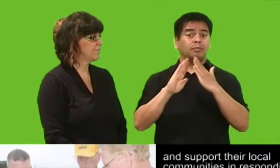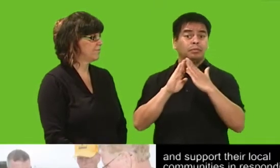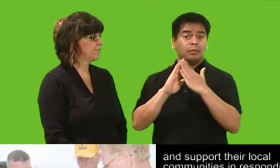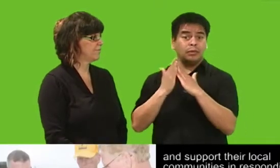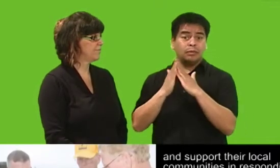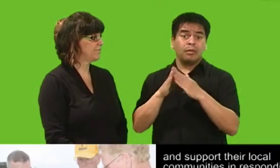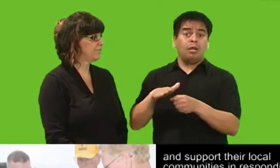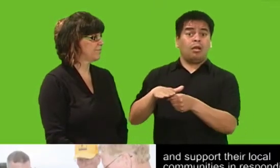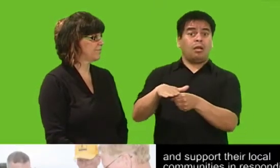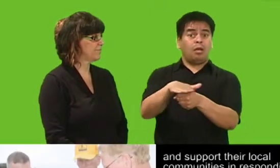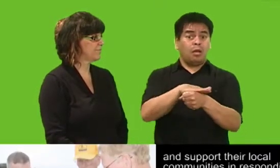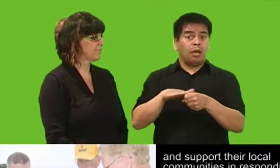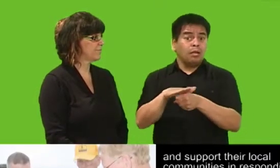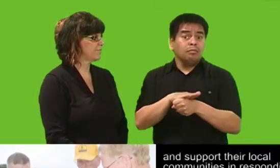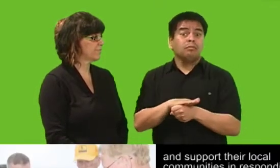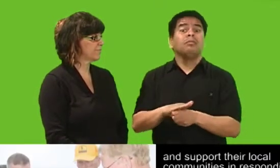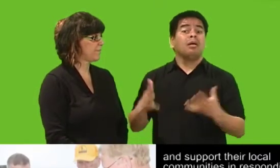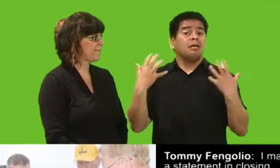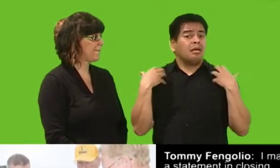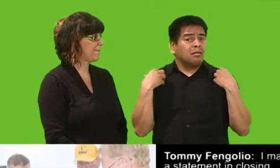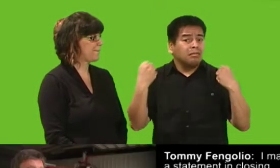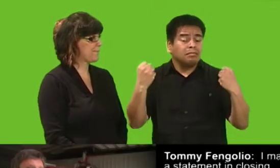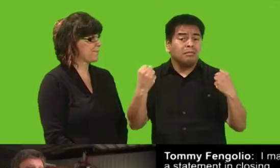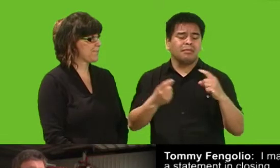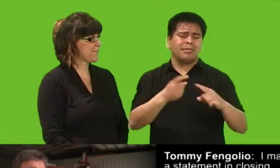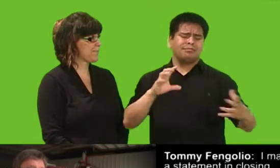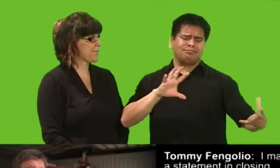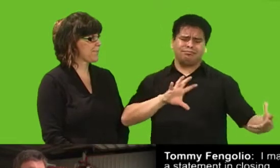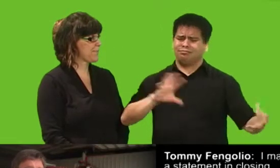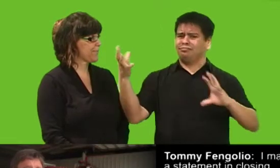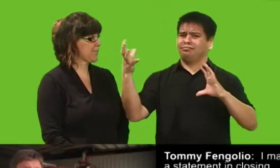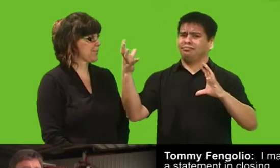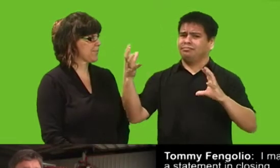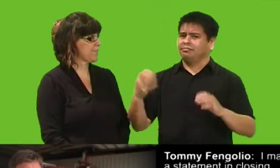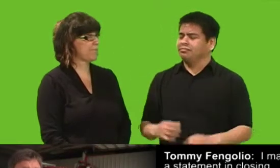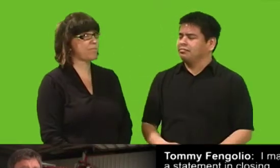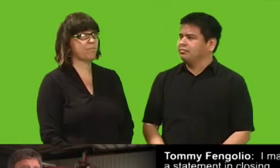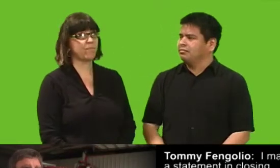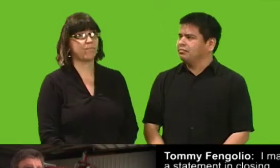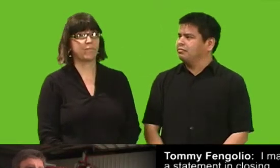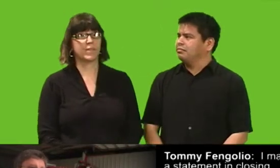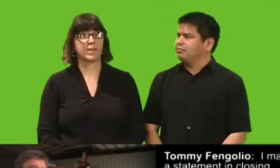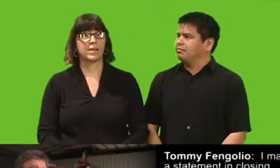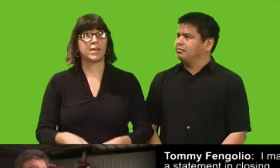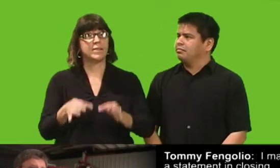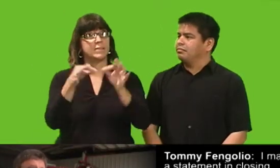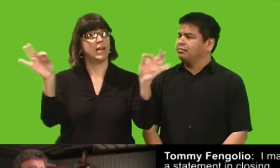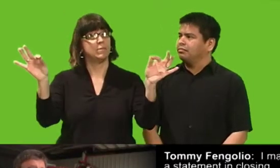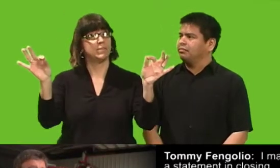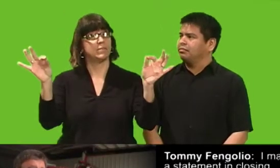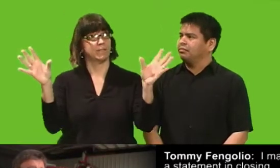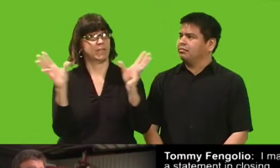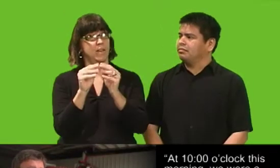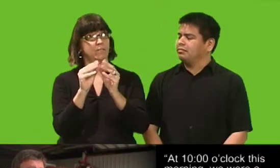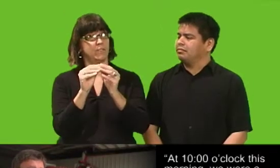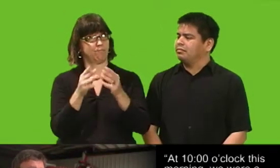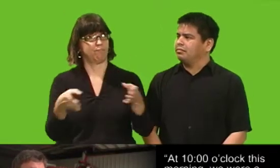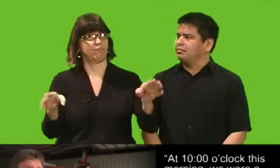responding to and recovering from disasters. I made a statement in closing remarks of at the press conference, and I think it summed it